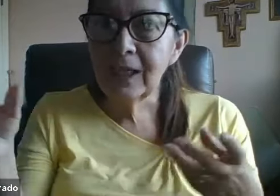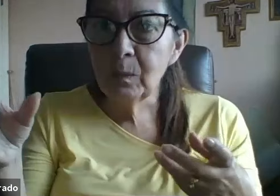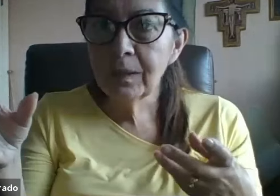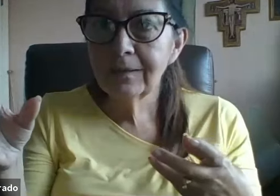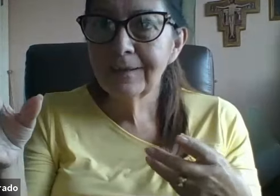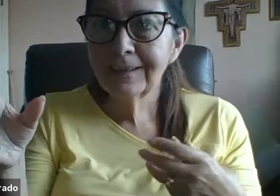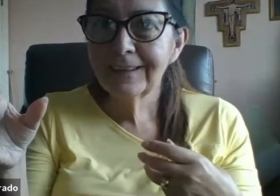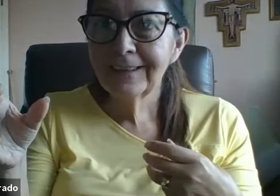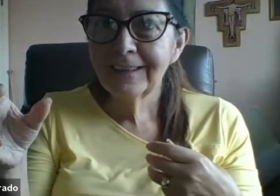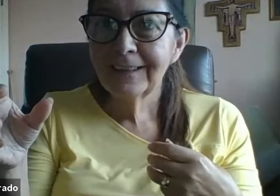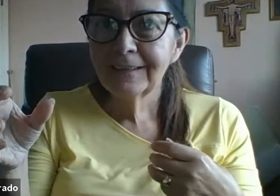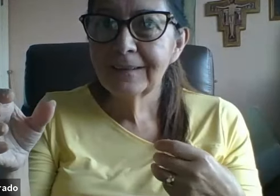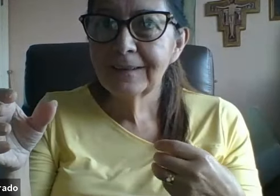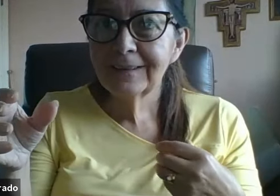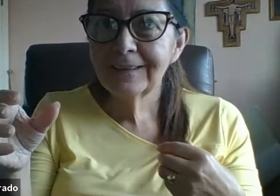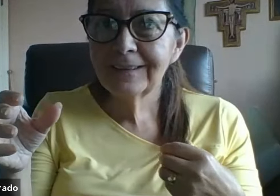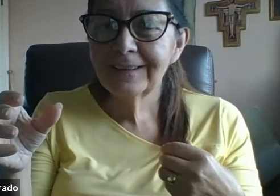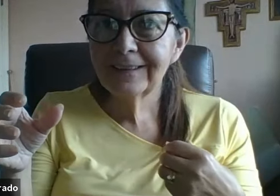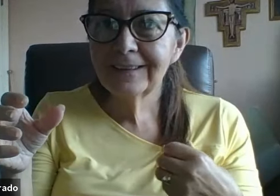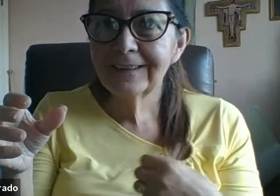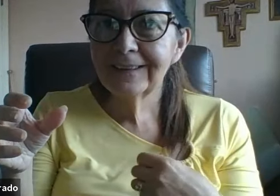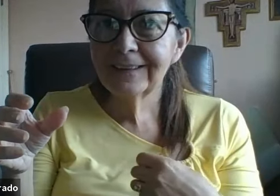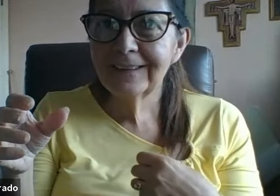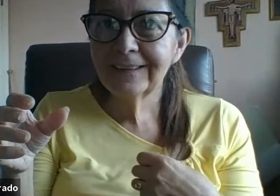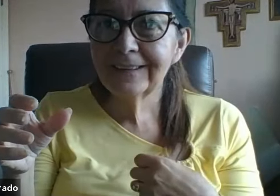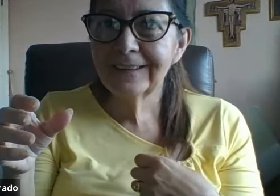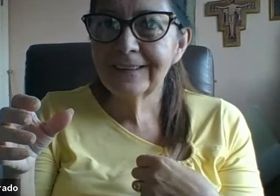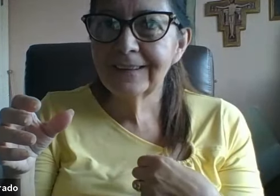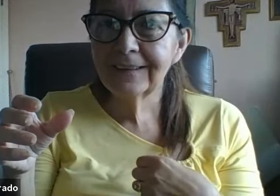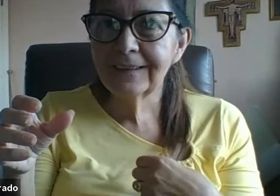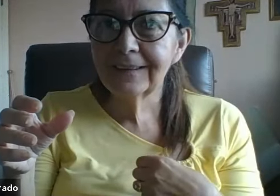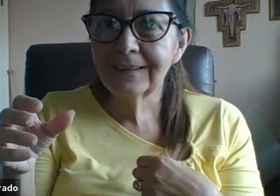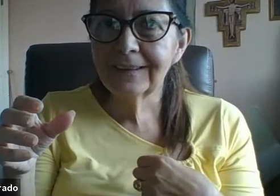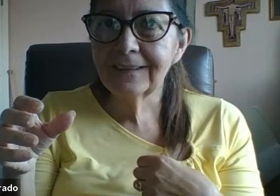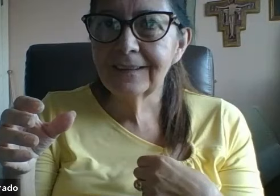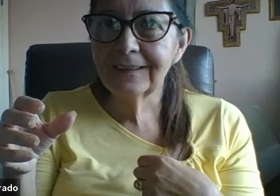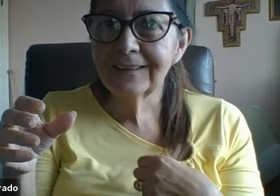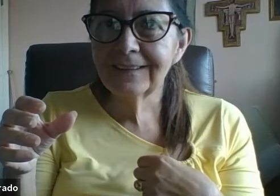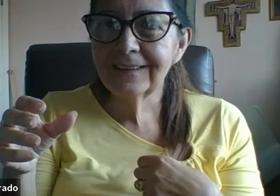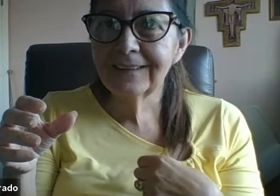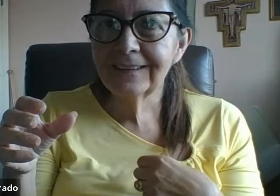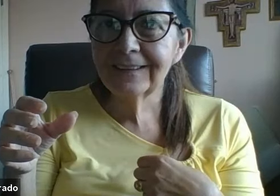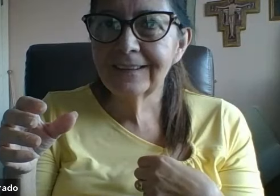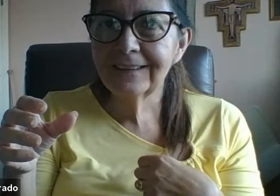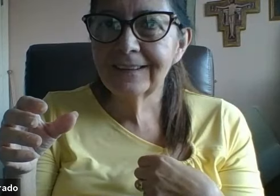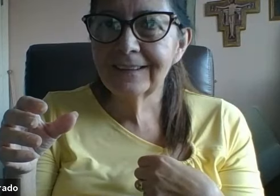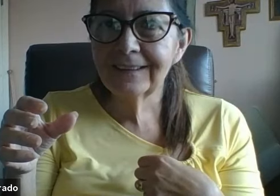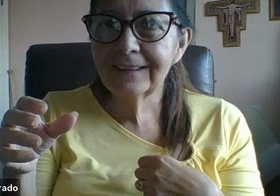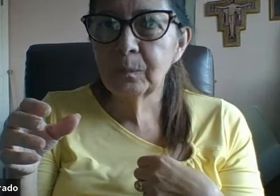name? I was just saying to Julia, there's no sign for your office. Sorry, we